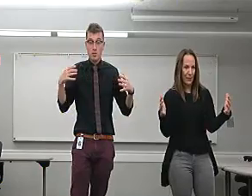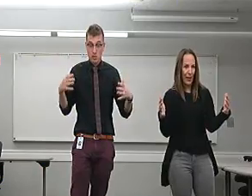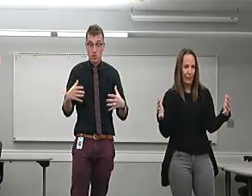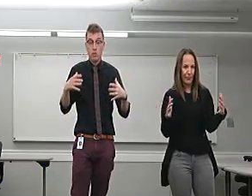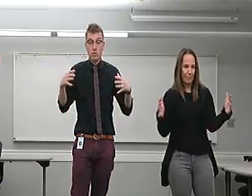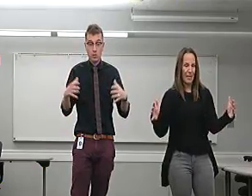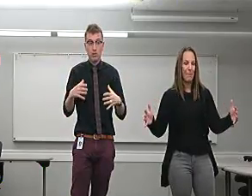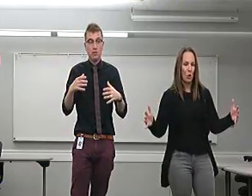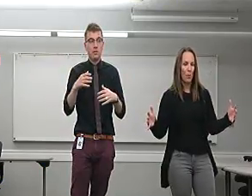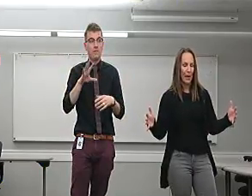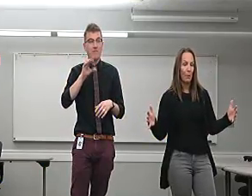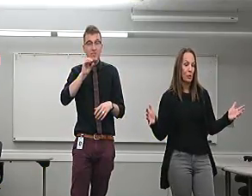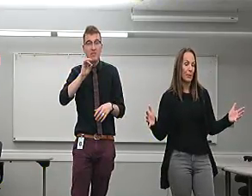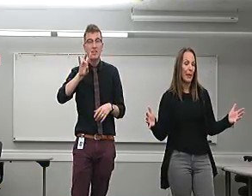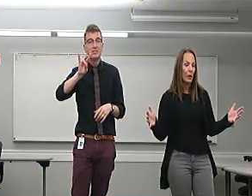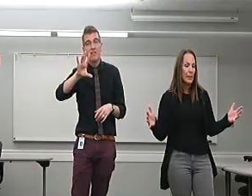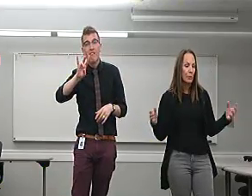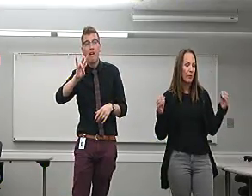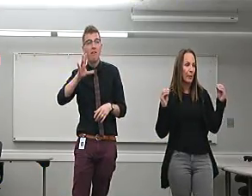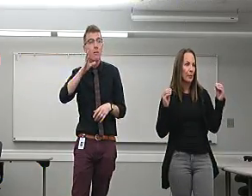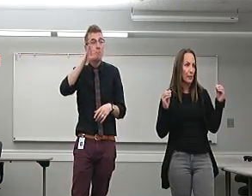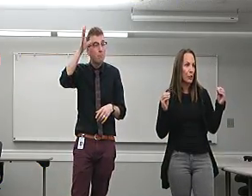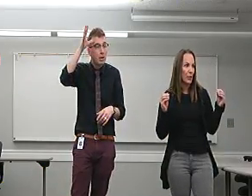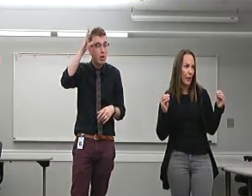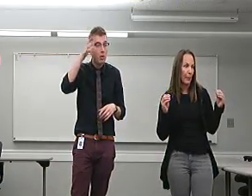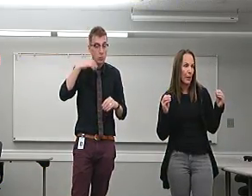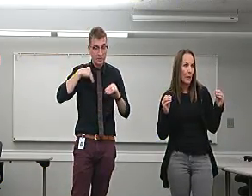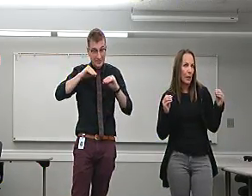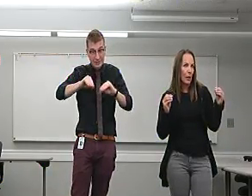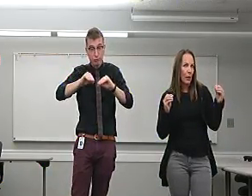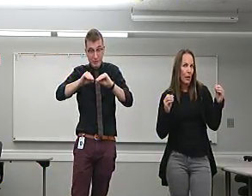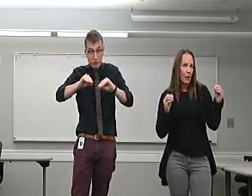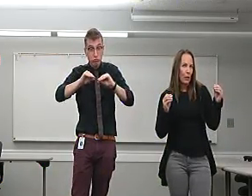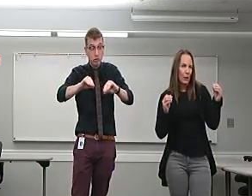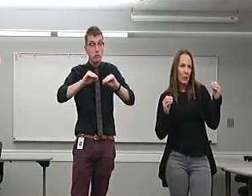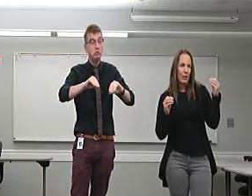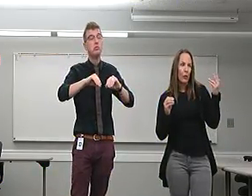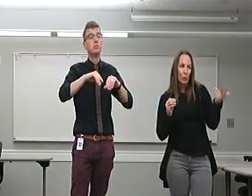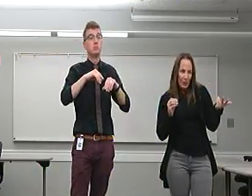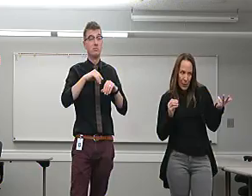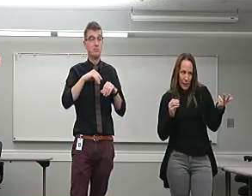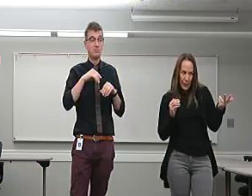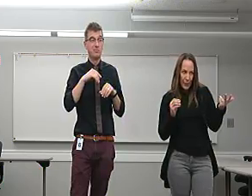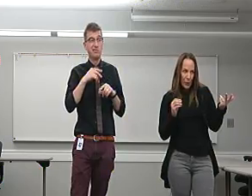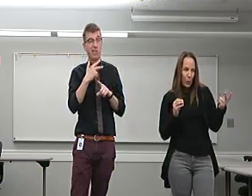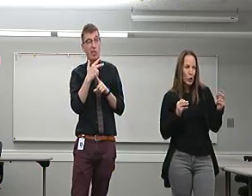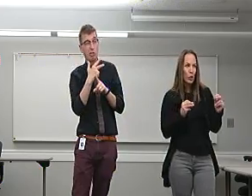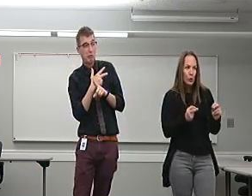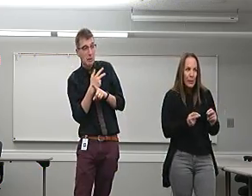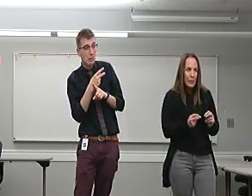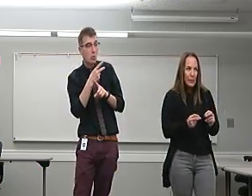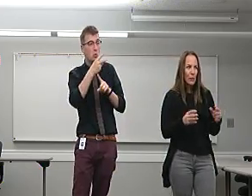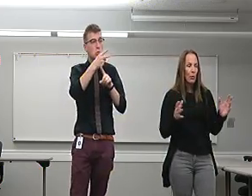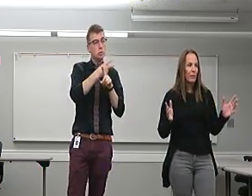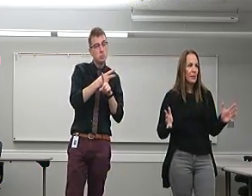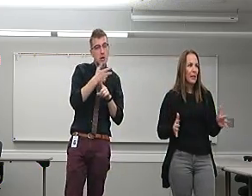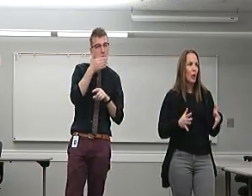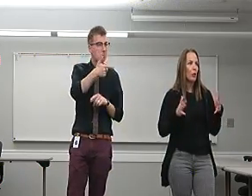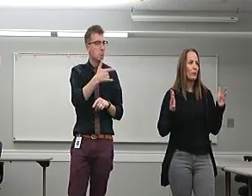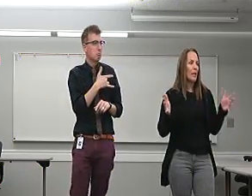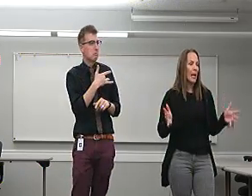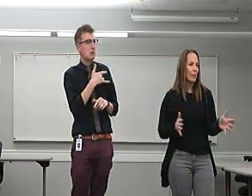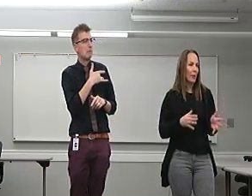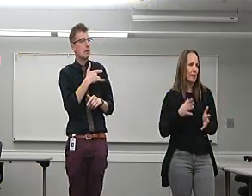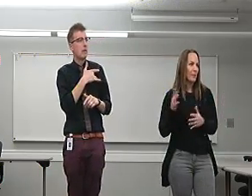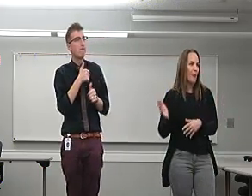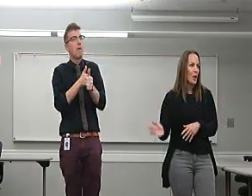people, mostly parents, and we've been teaching them, you think 3 months later or 2 months later, what feels like a good time frame to